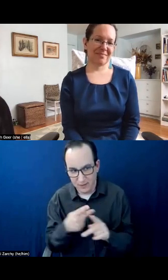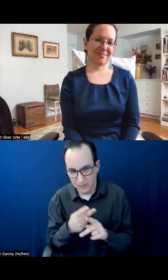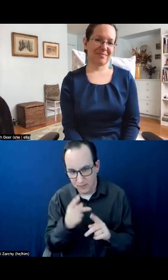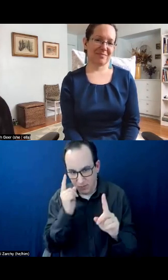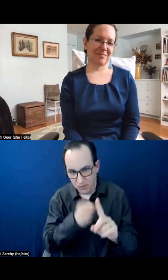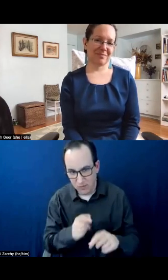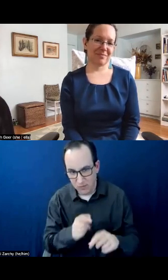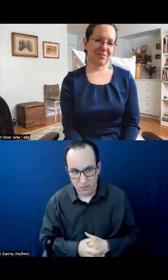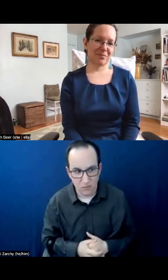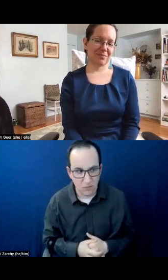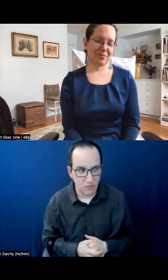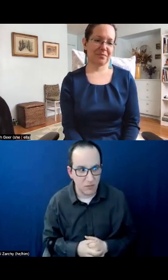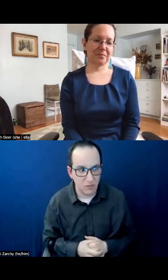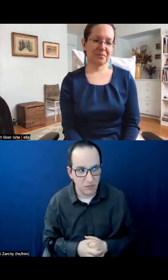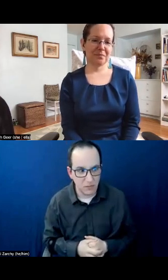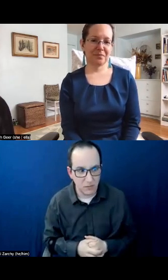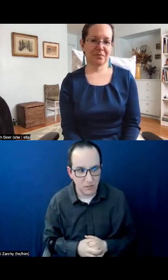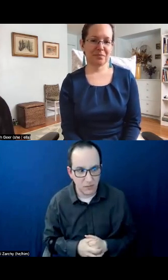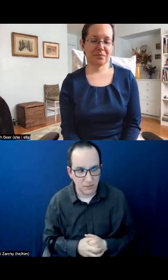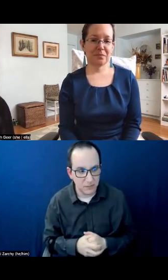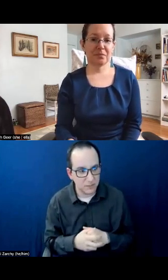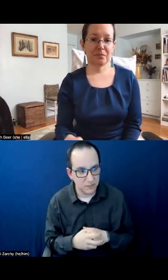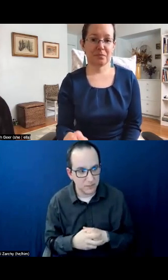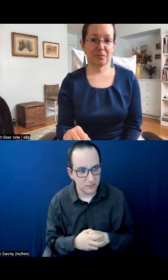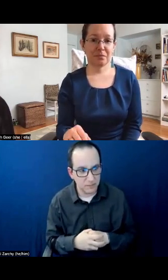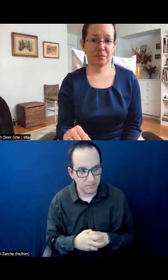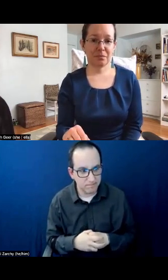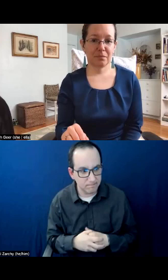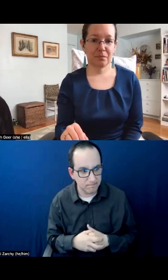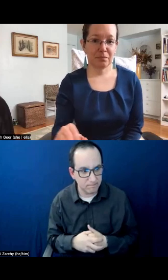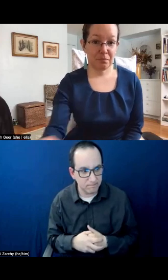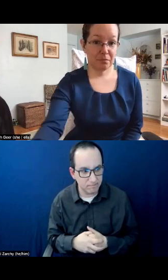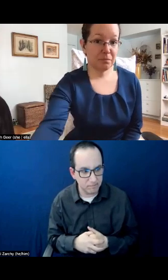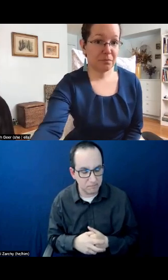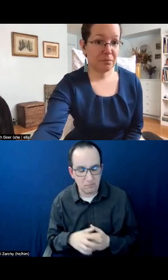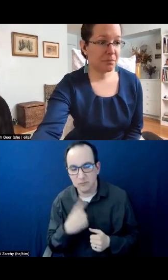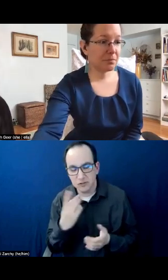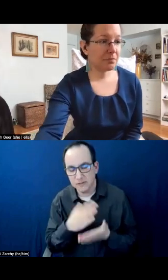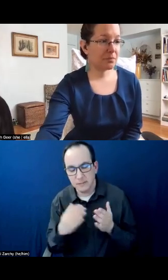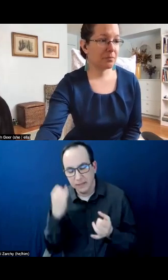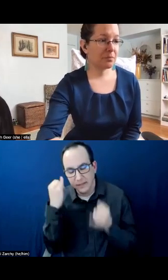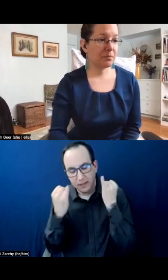So this is a potential way to write a goal for that.